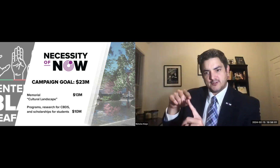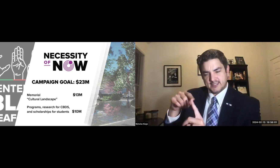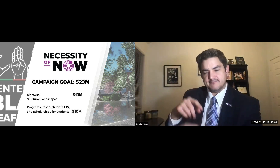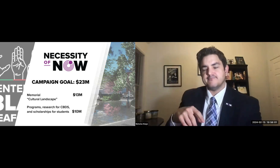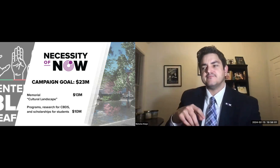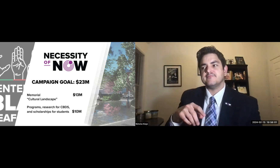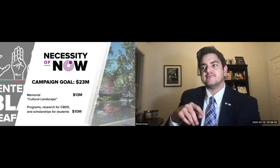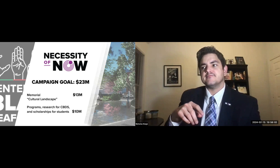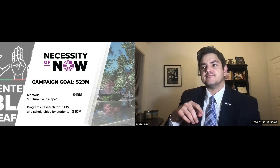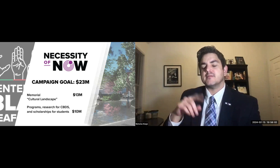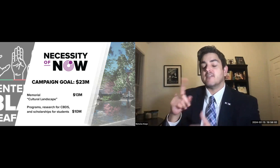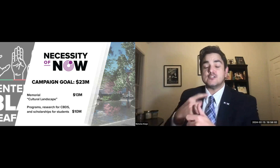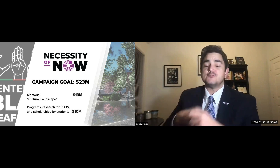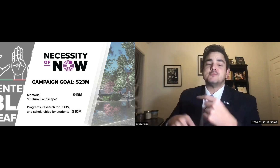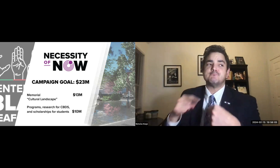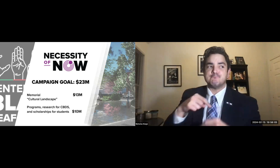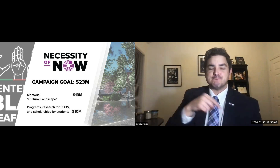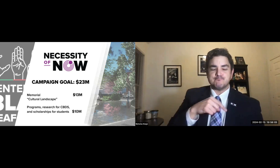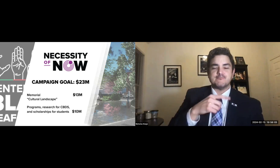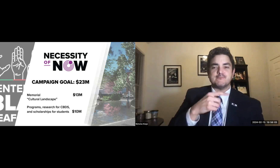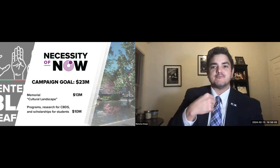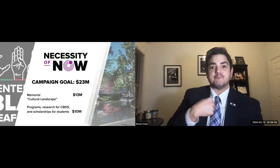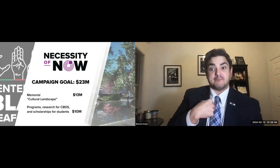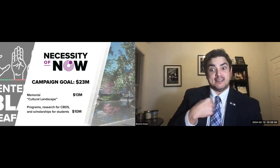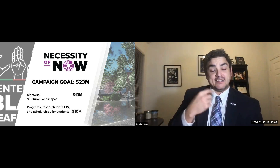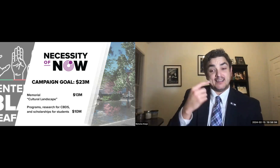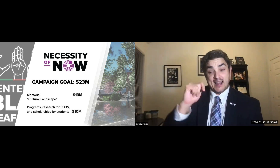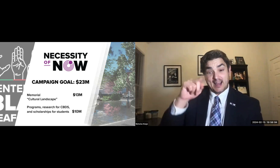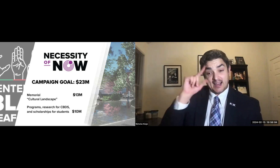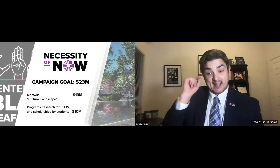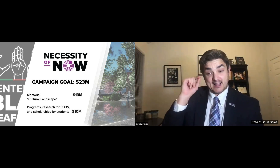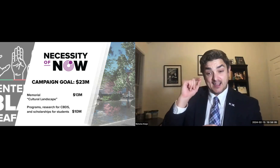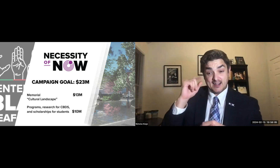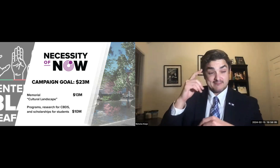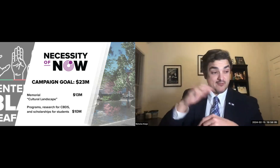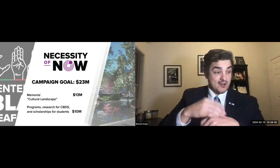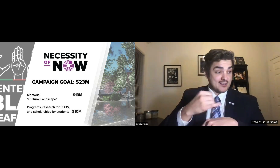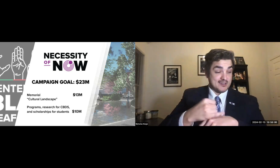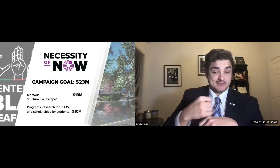able to recognize Louise B. Miller and her story.